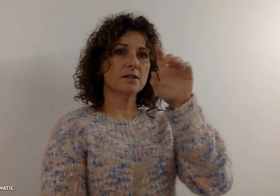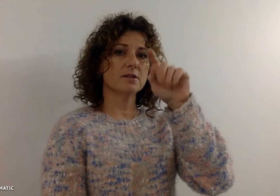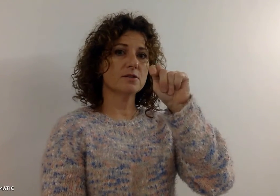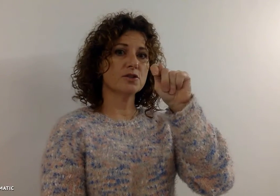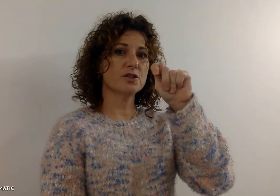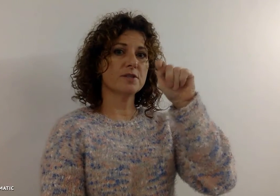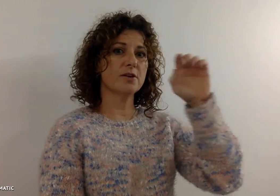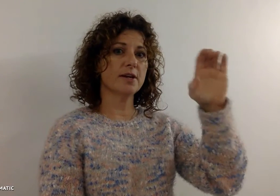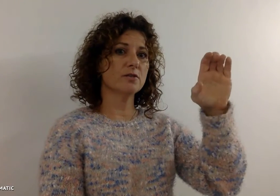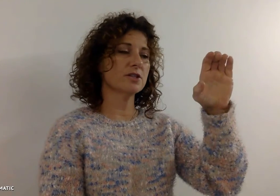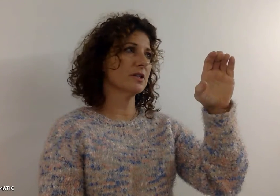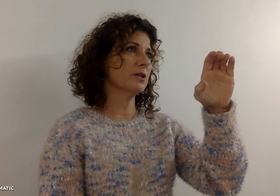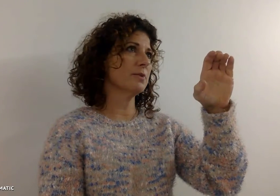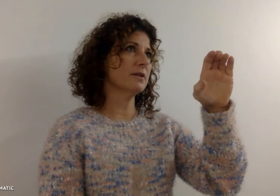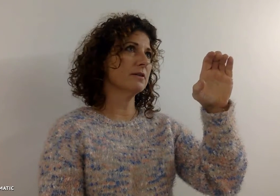So you're shifting your hand over just a little bit.